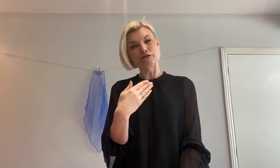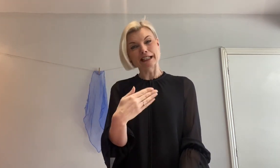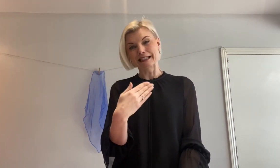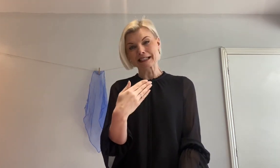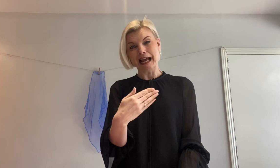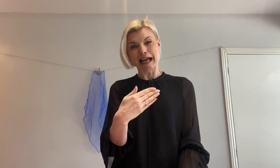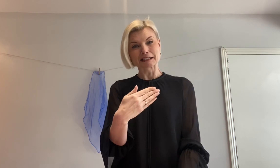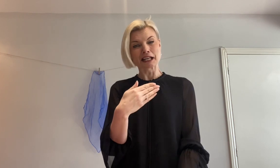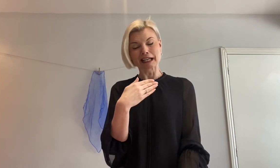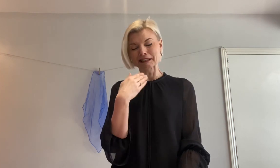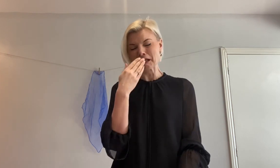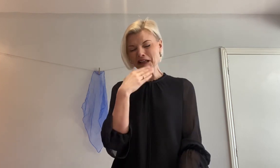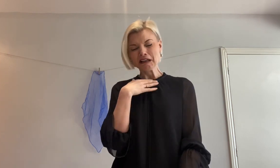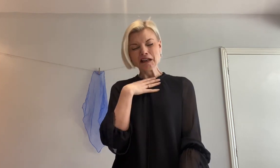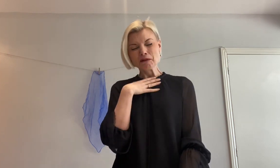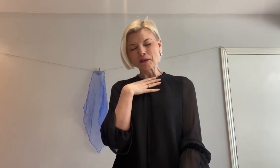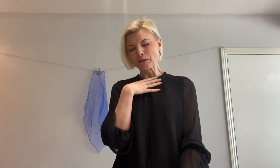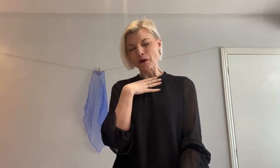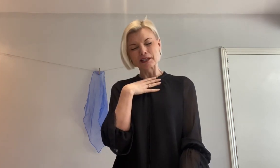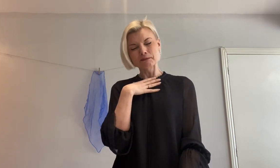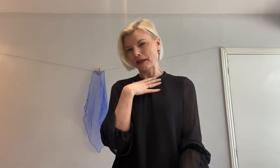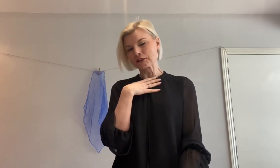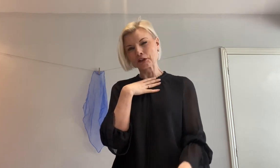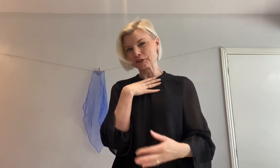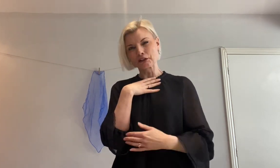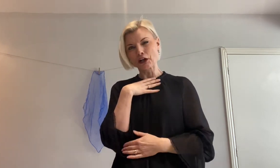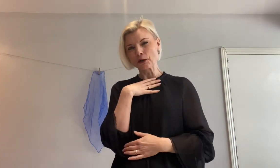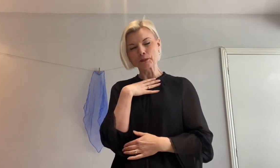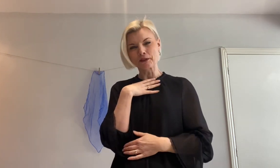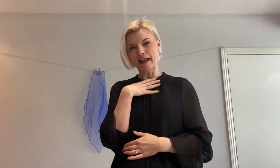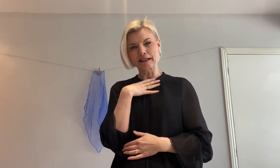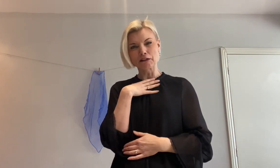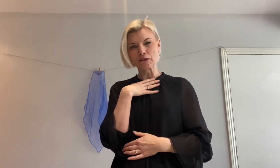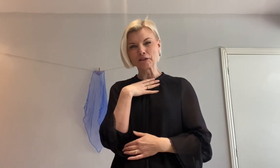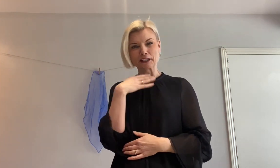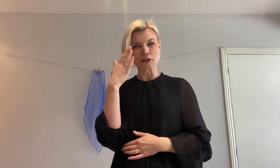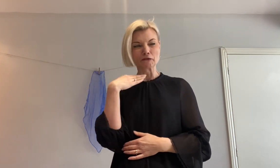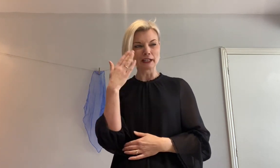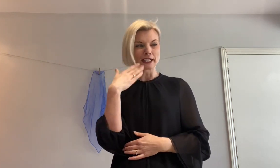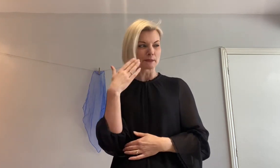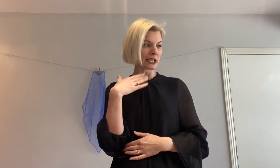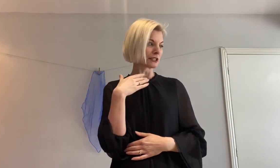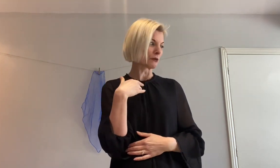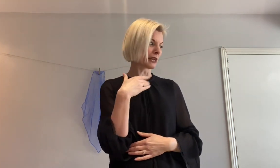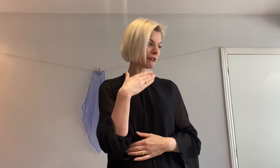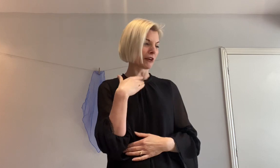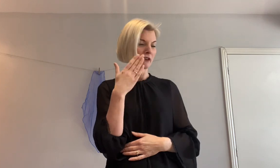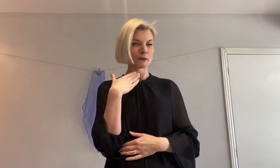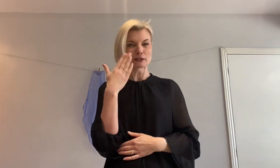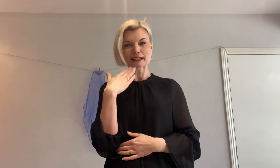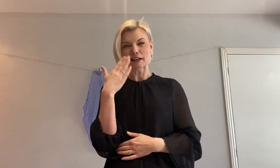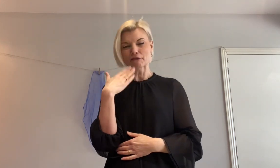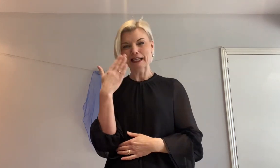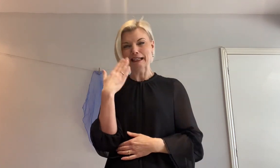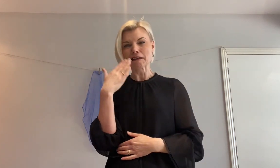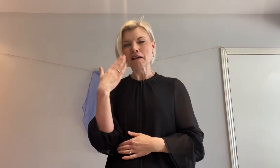really sad. And, well, the wise man couldn't cope with it any longer and he got really upset. It's okay, Ralph, I'm not sad, really.